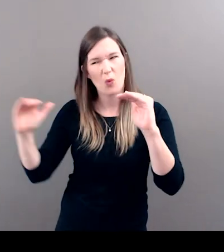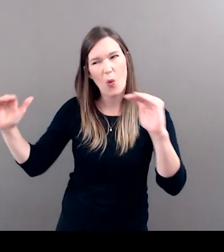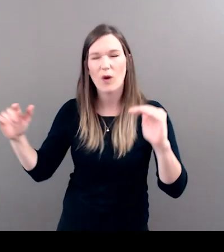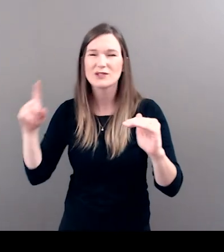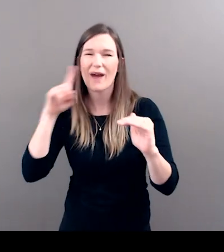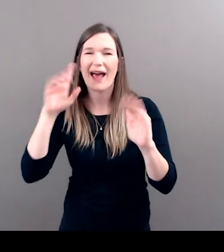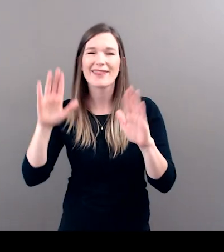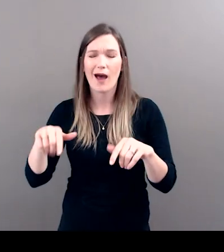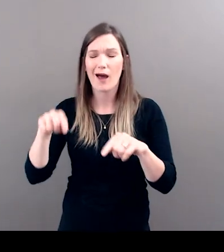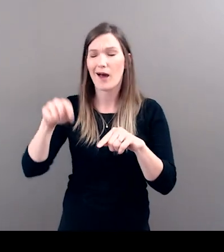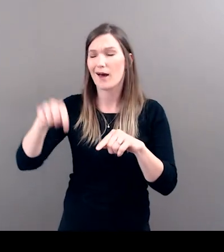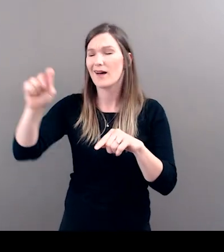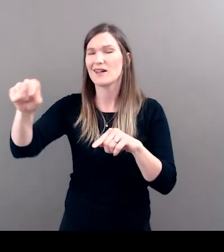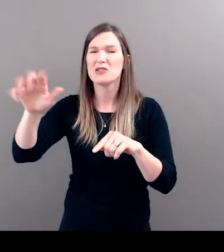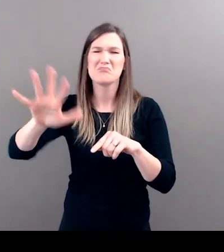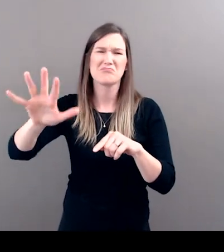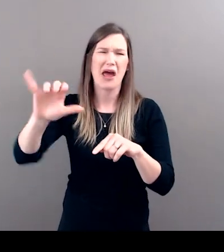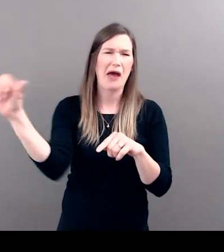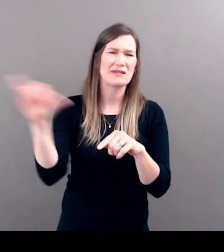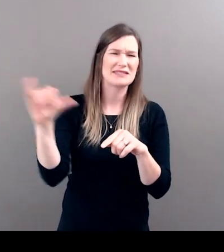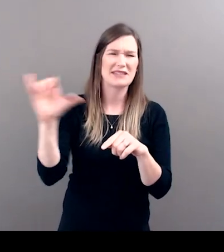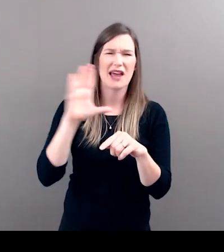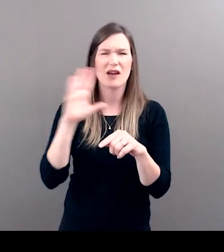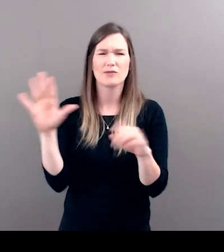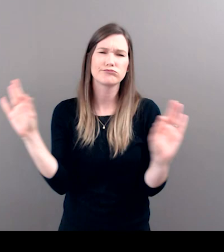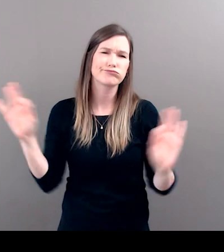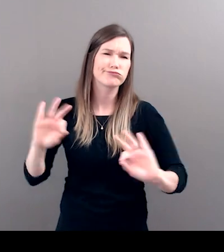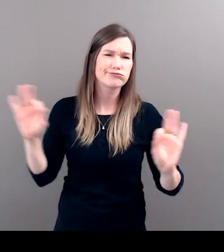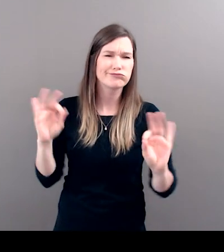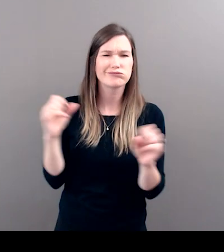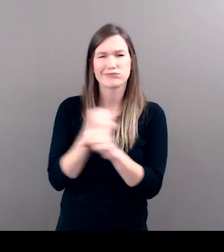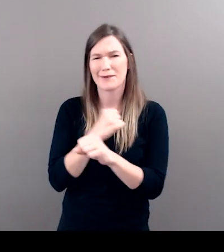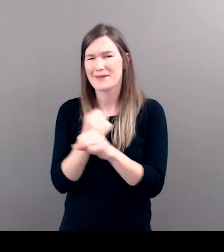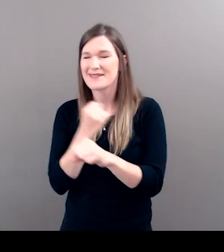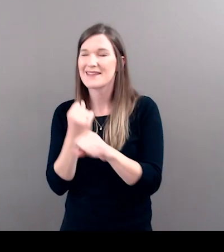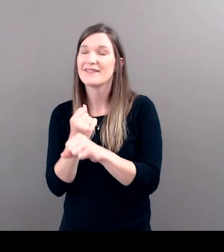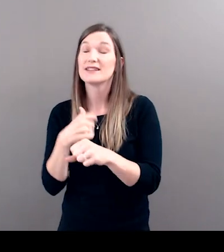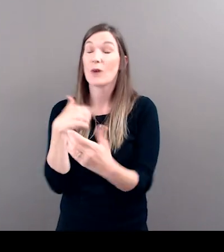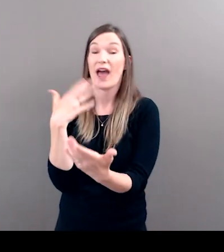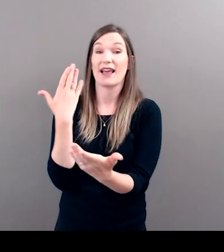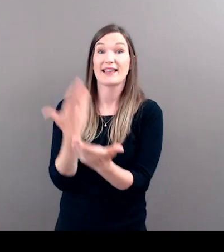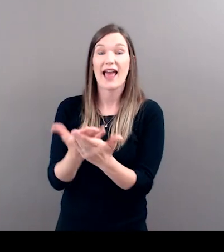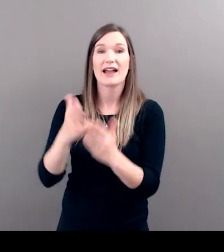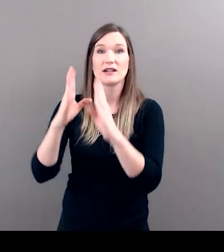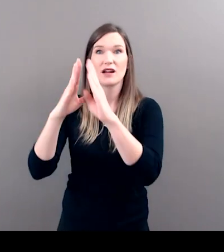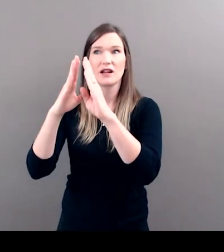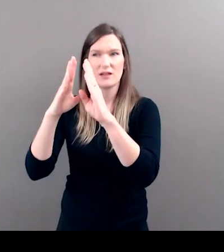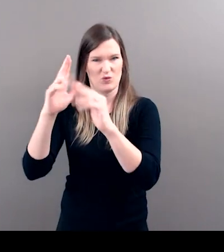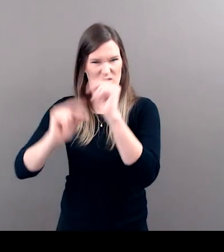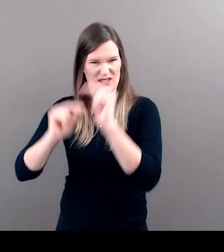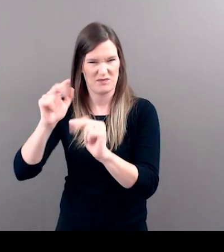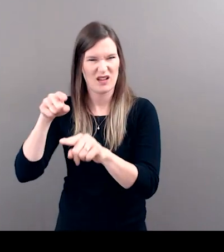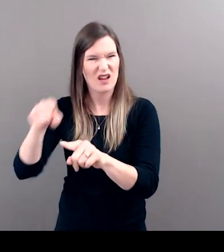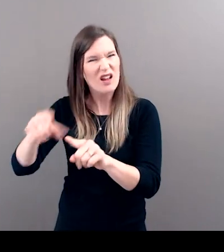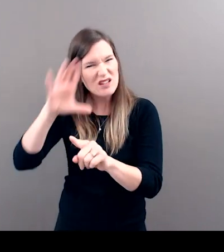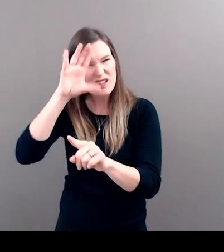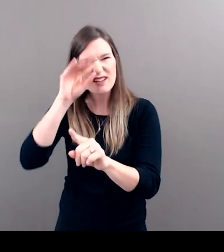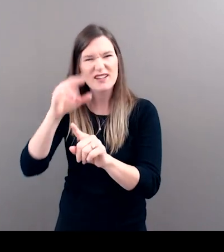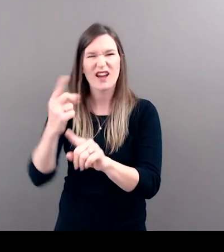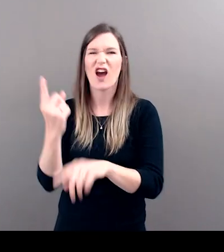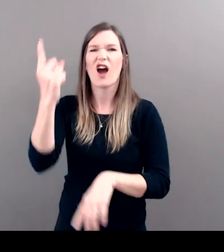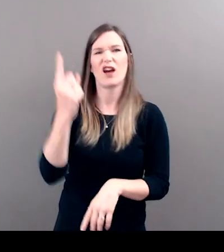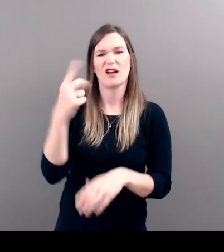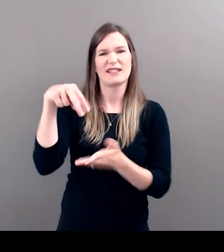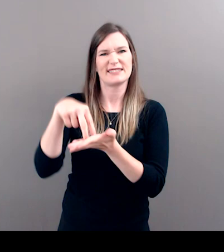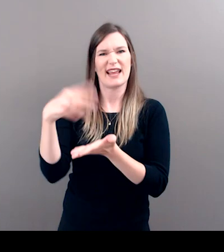I'm going there. And I get there, and the guy at the door, he's all nervous. And he's like, yo, man, y'all want to get in? I said, yeah, you know, I'm Miles McPherson. I'm a